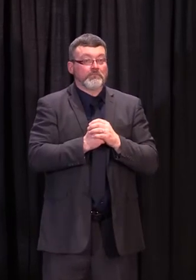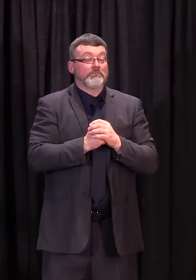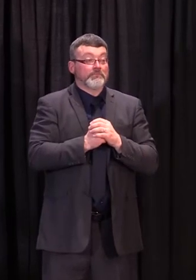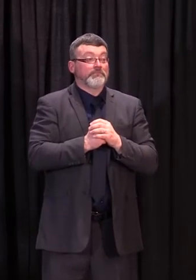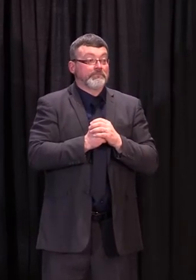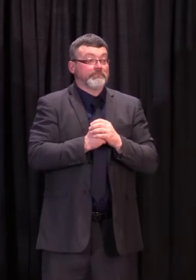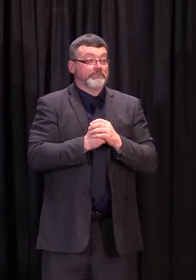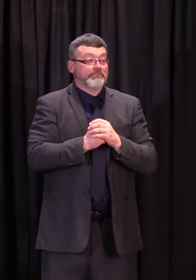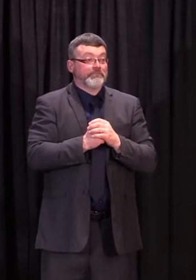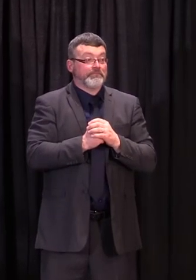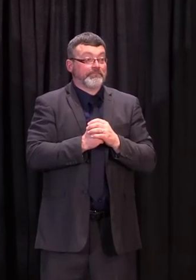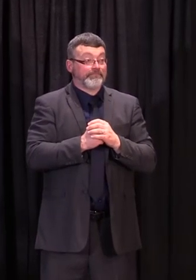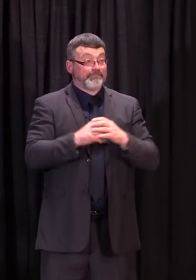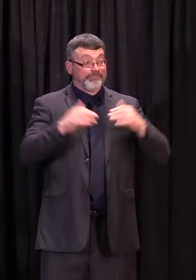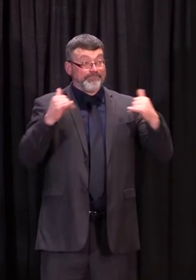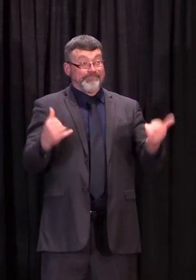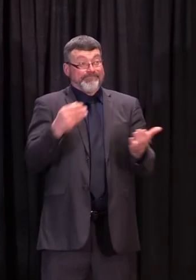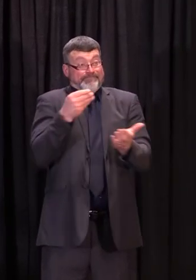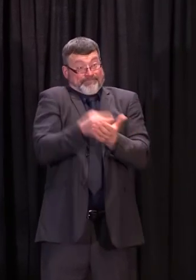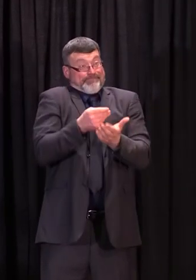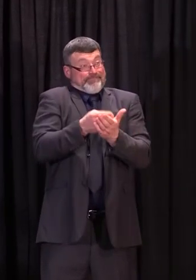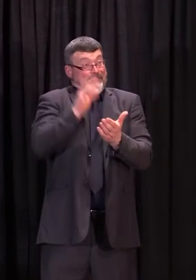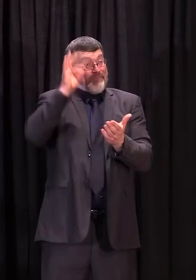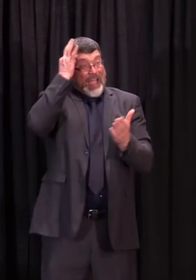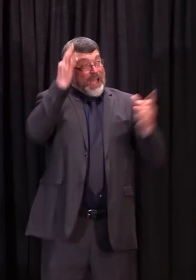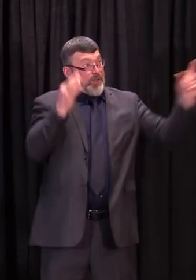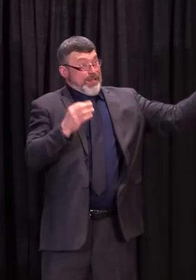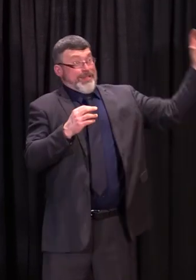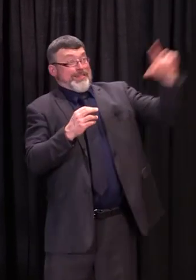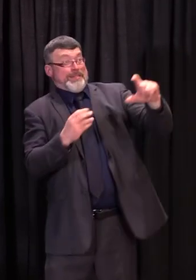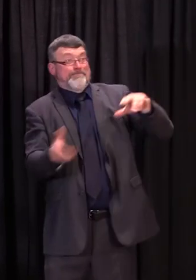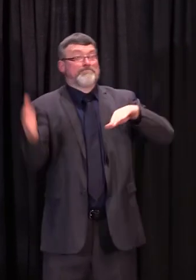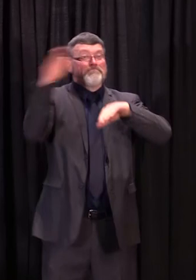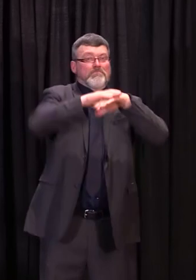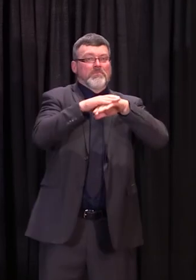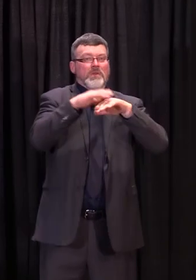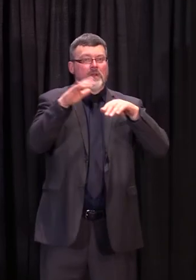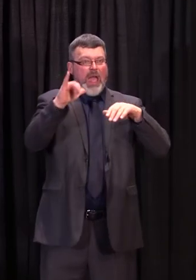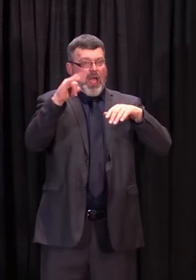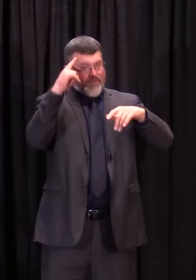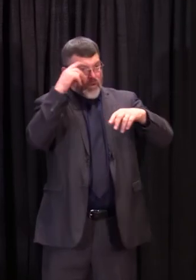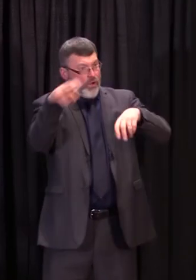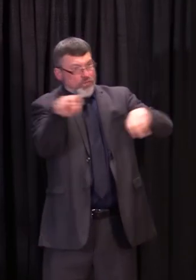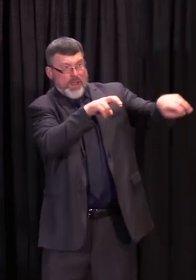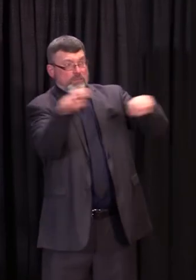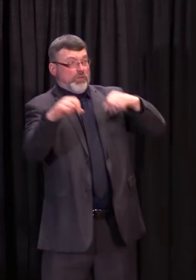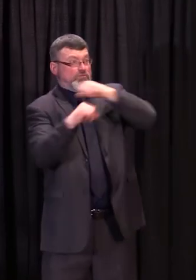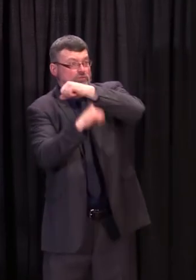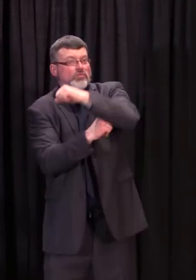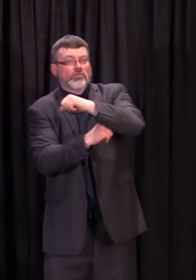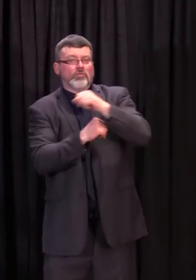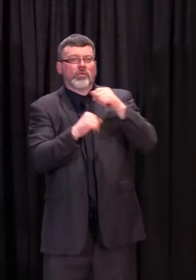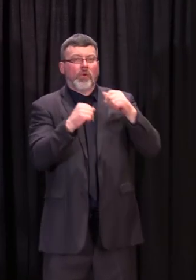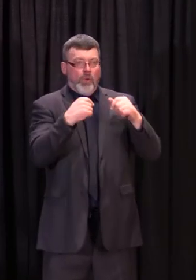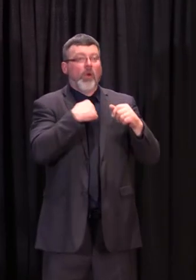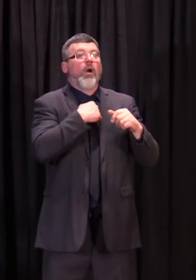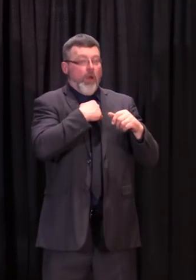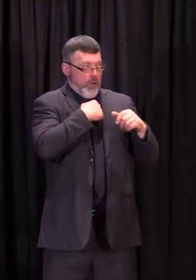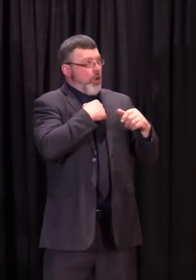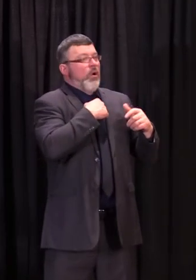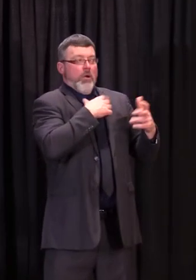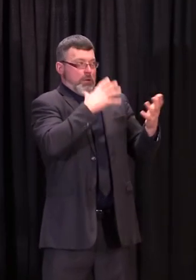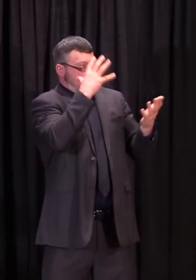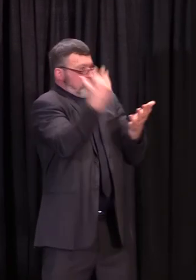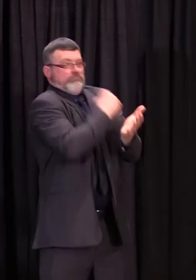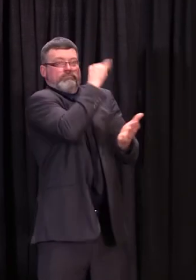With the increase in federal funding for transportation infrastructure, we'll be able to do a lot more this year.